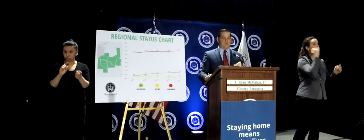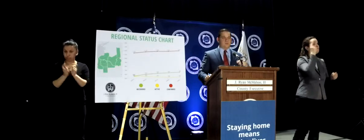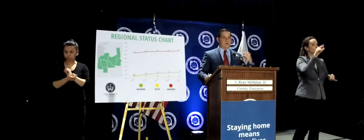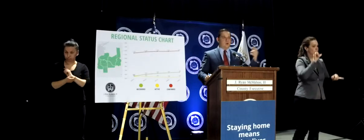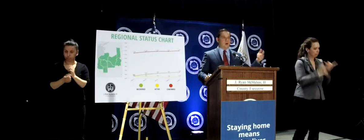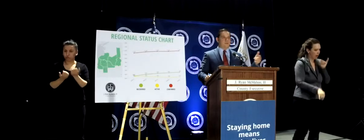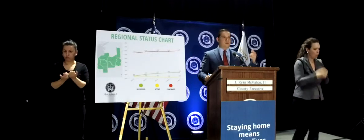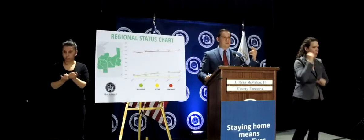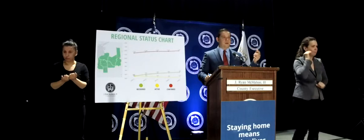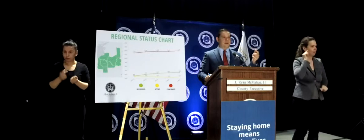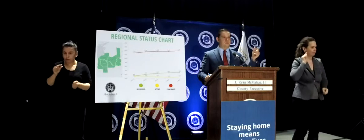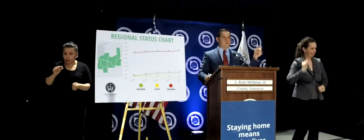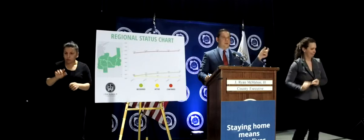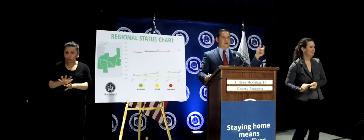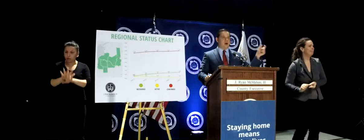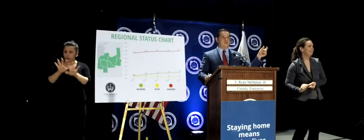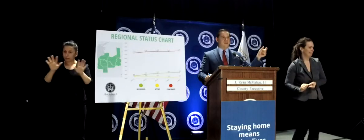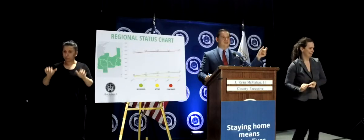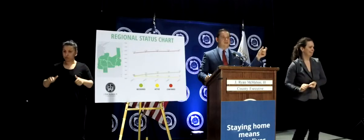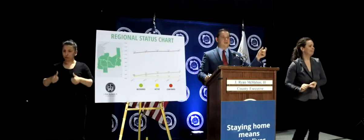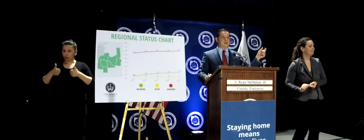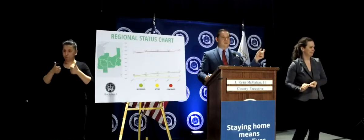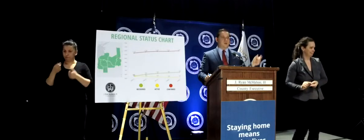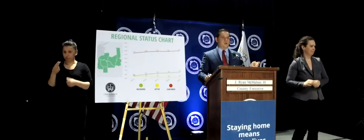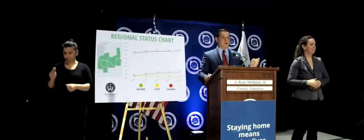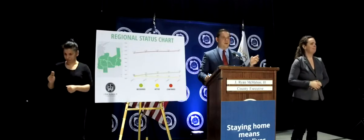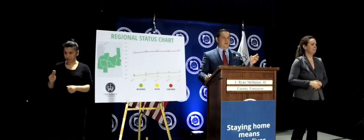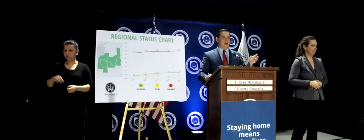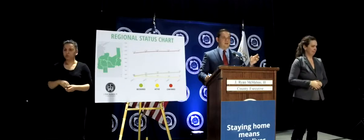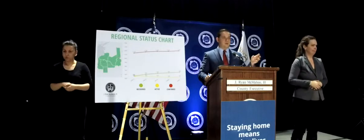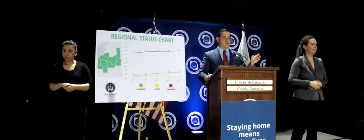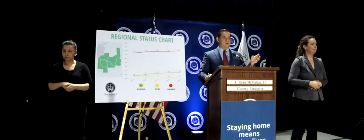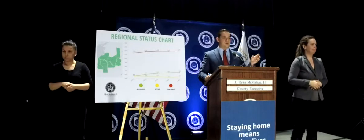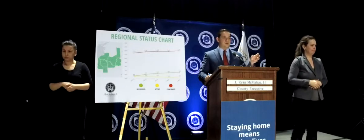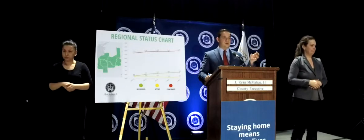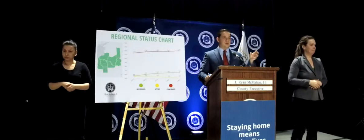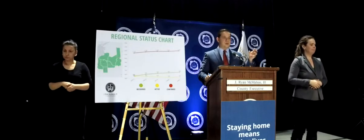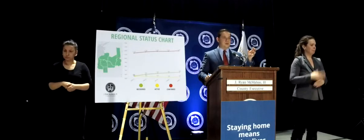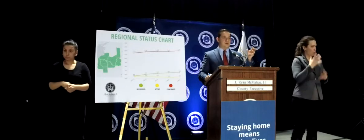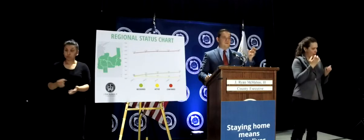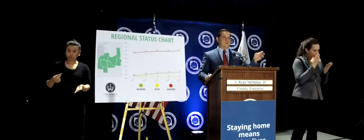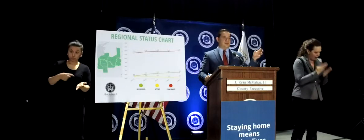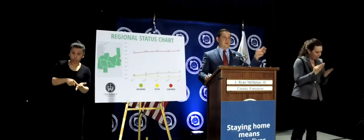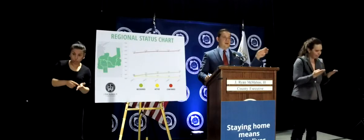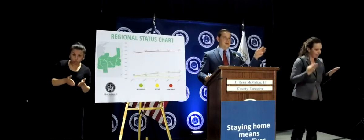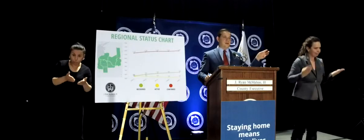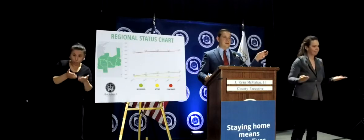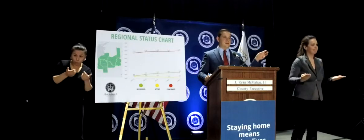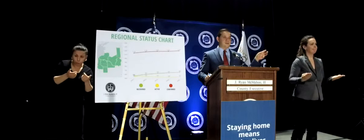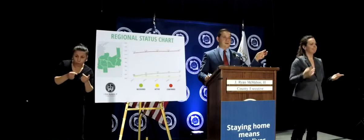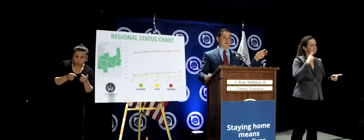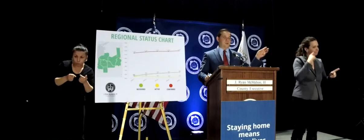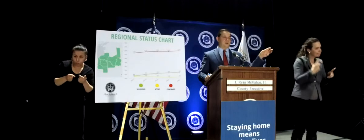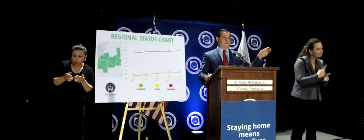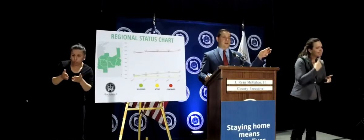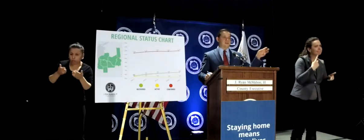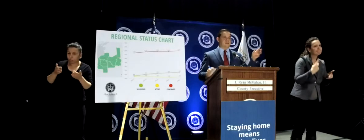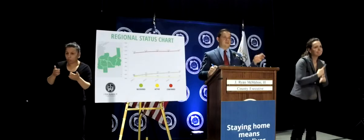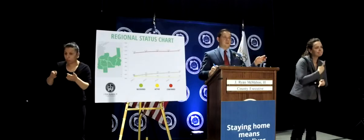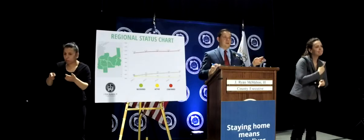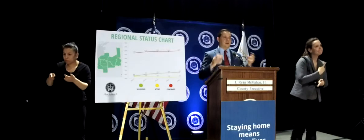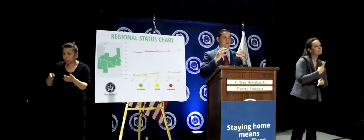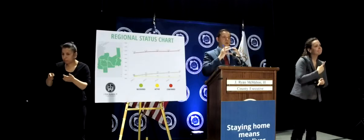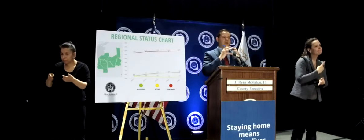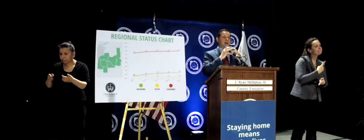those numbers may go up a little bit as we're playing offense, but we're going to look at those affiliated cases in our proactive